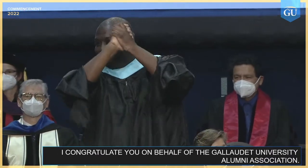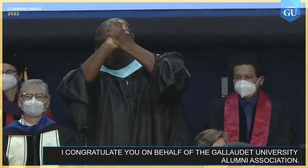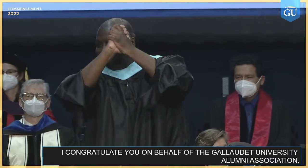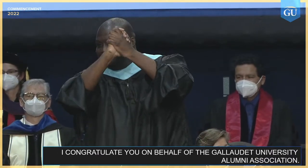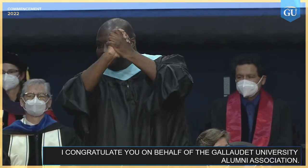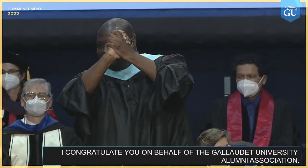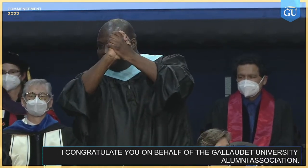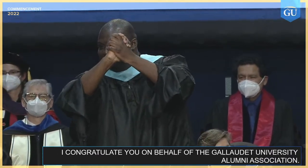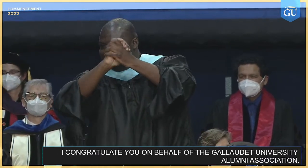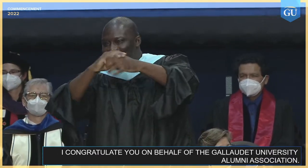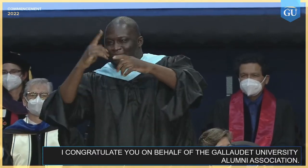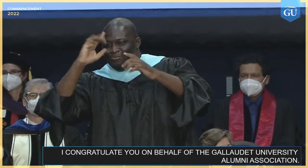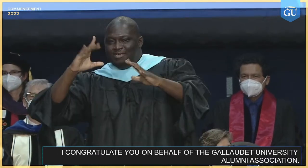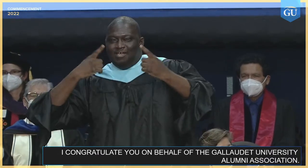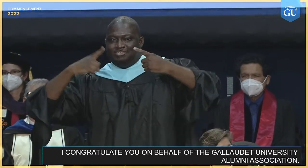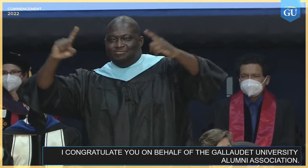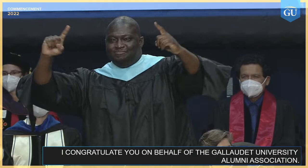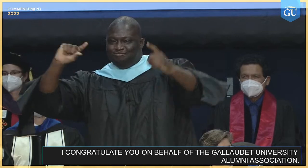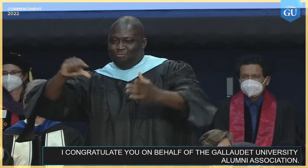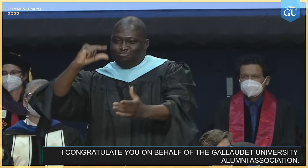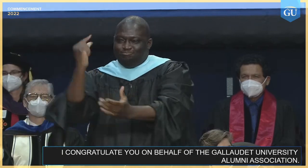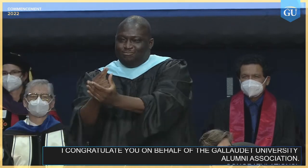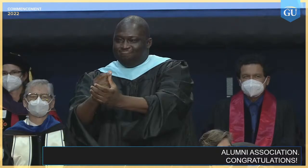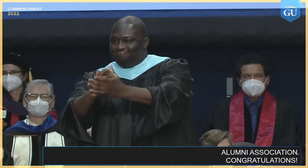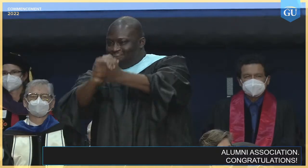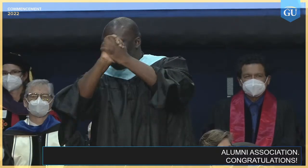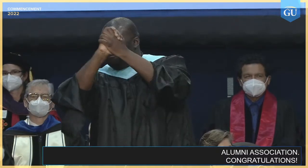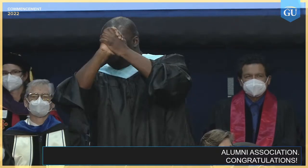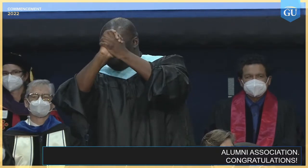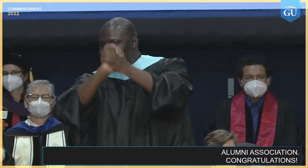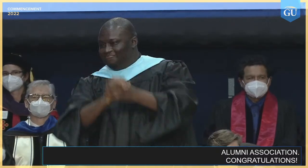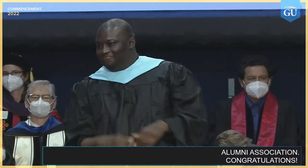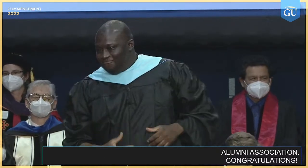Congratulations. You have done it.